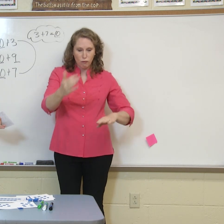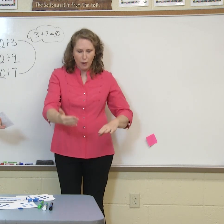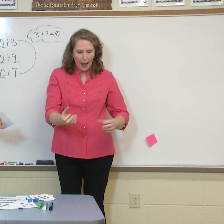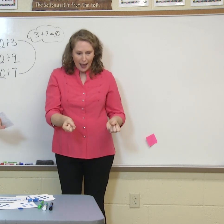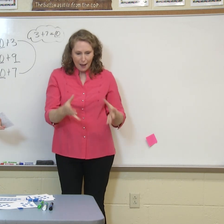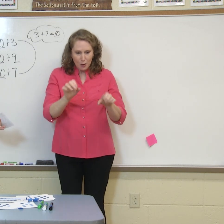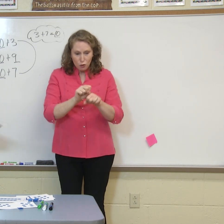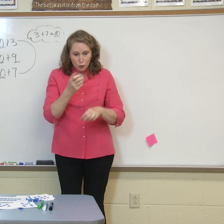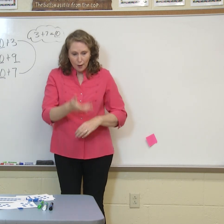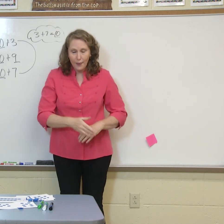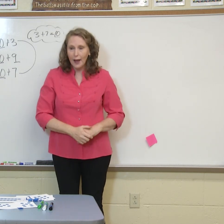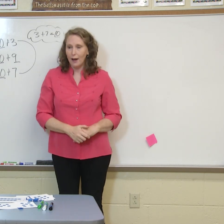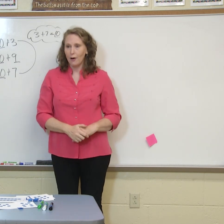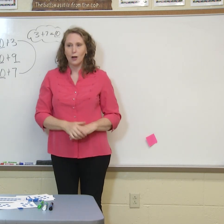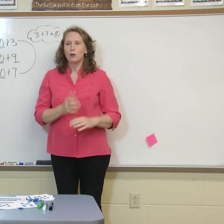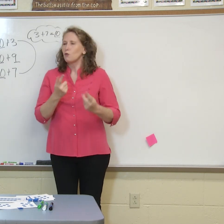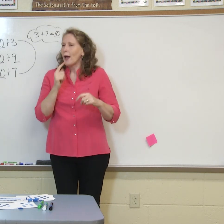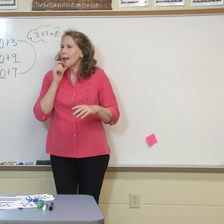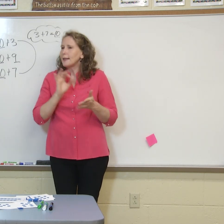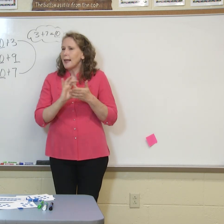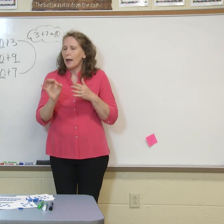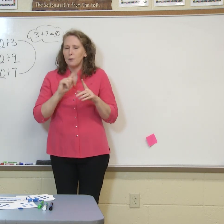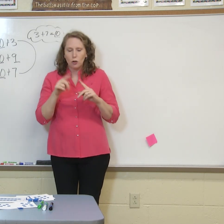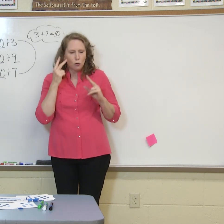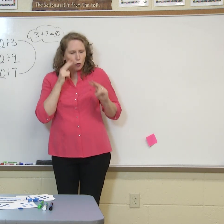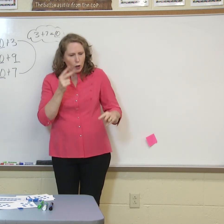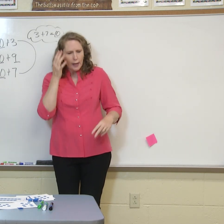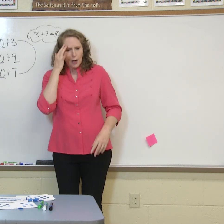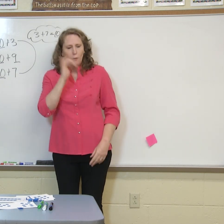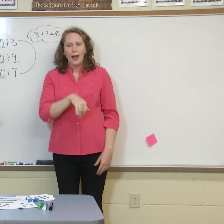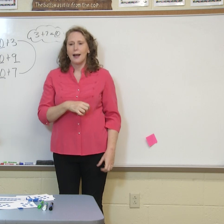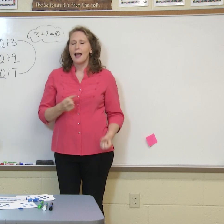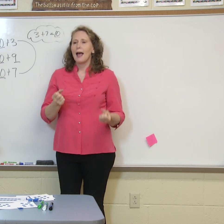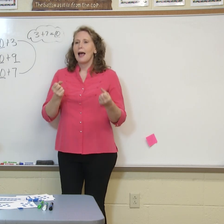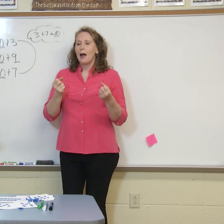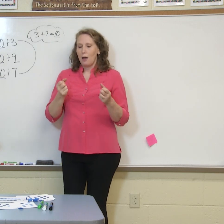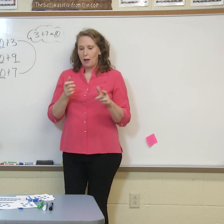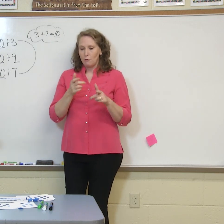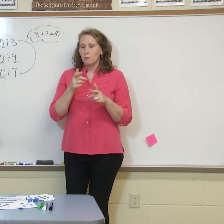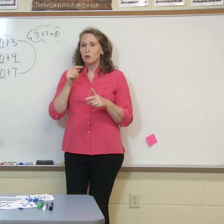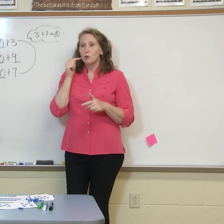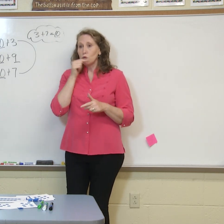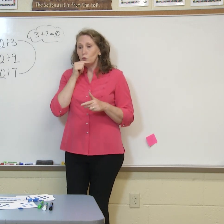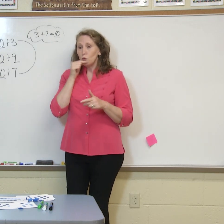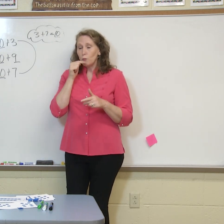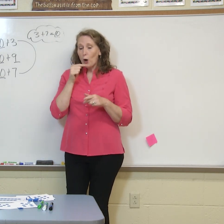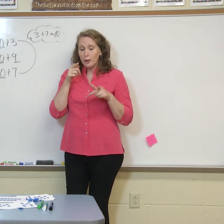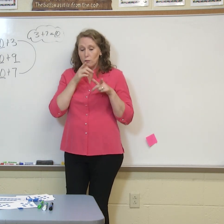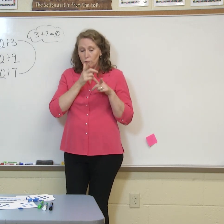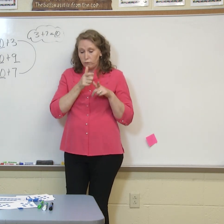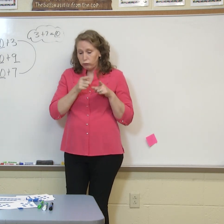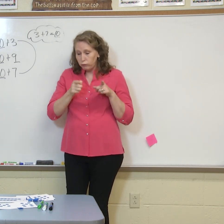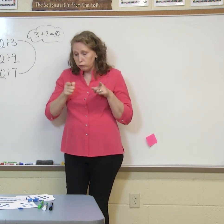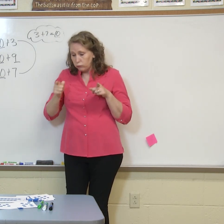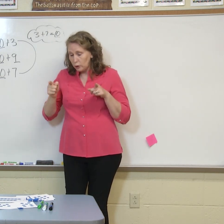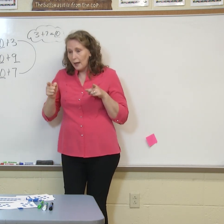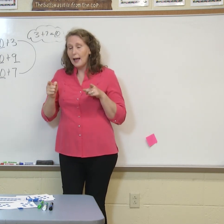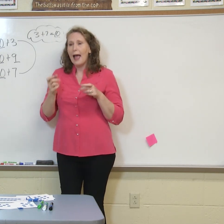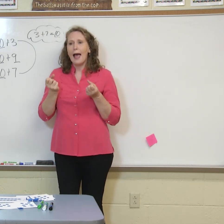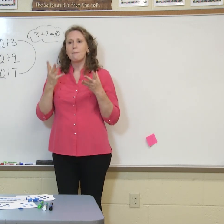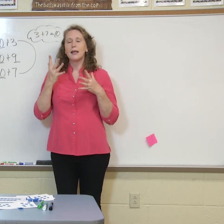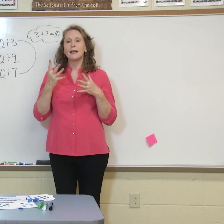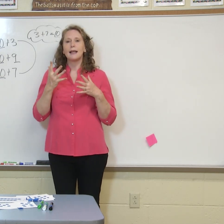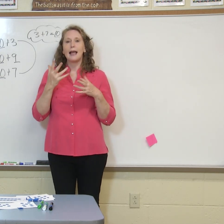many are there without counting? How many toothbrushes are on the counter in the bathroom? Oh, how